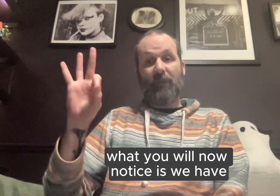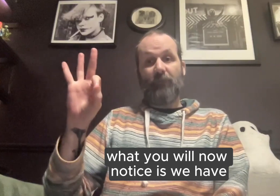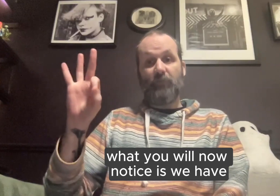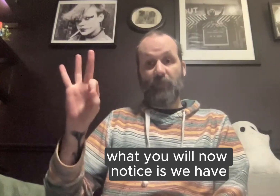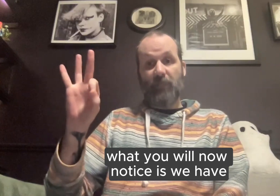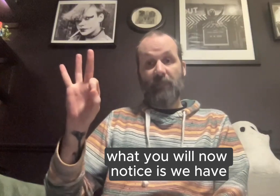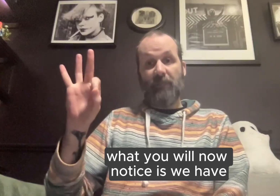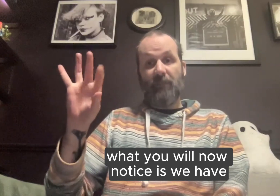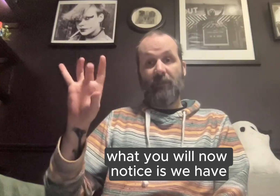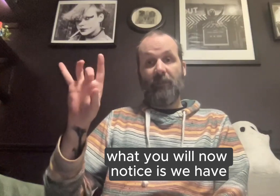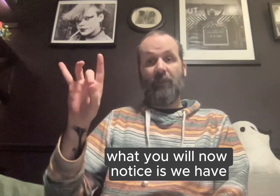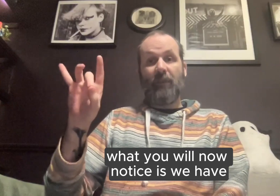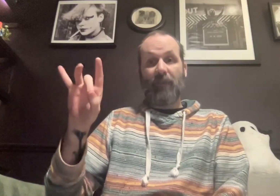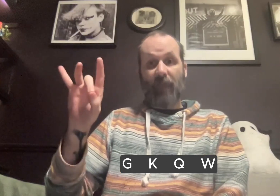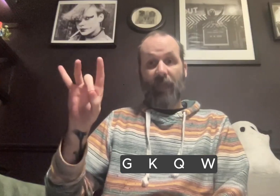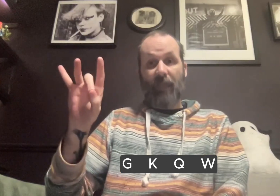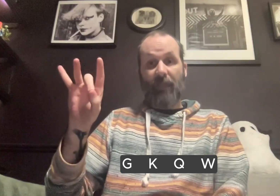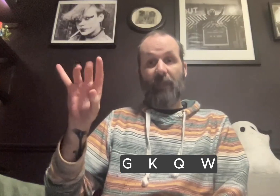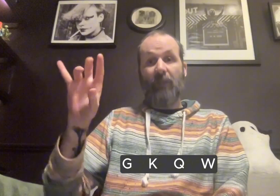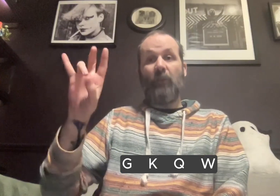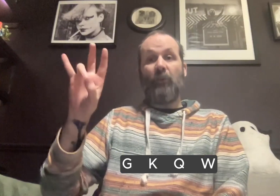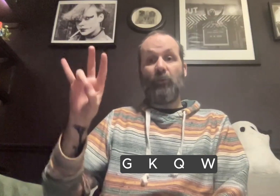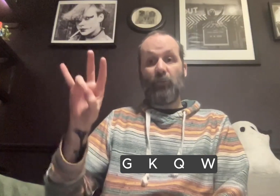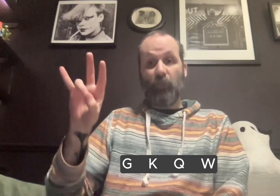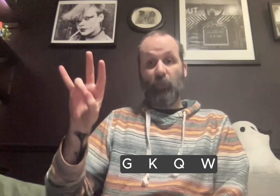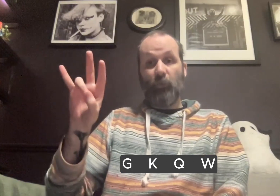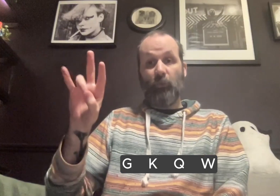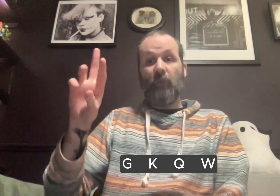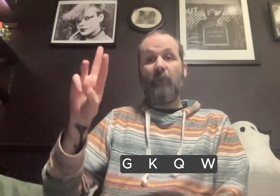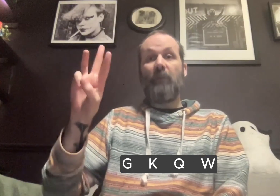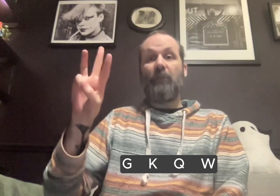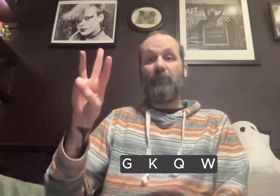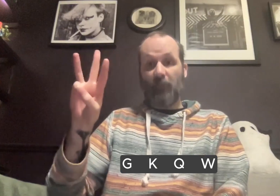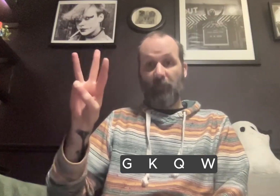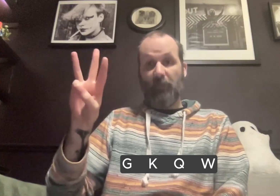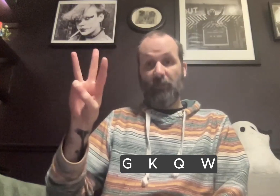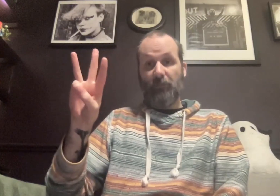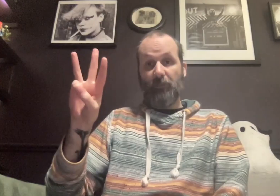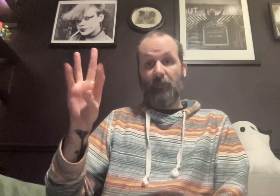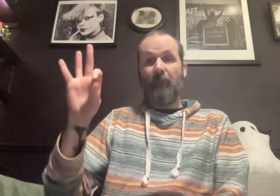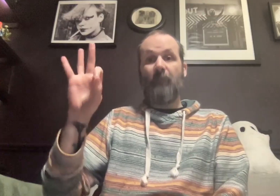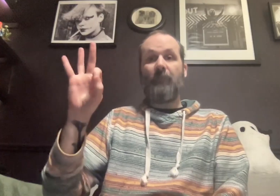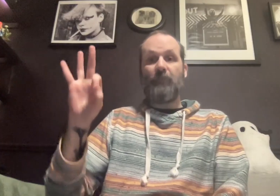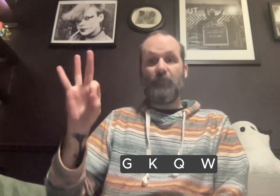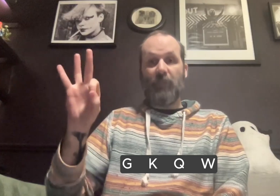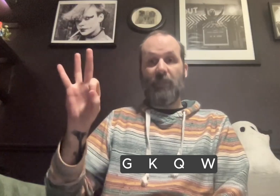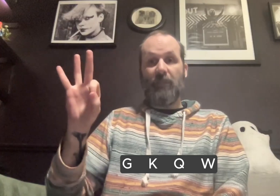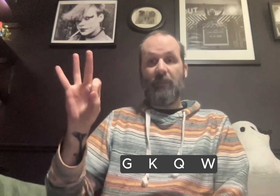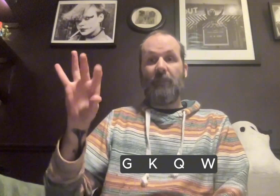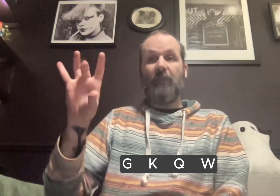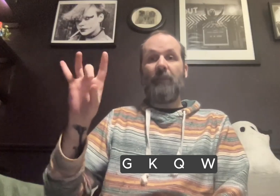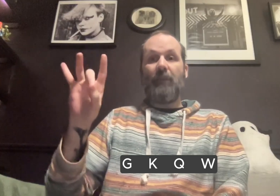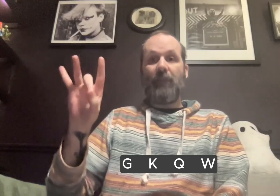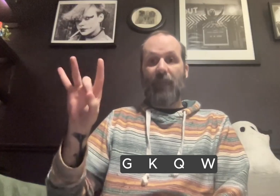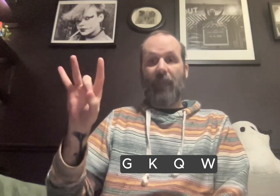have G, K, Q, W. G,